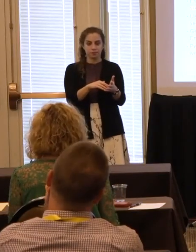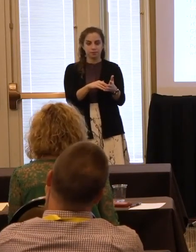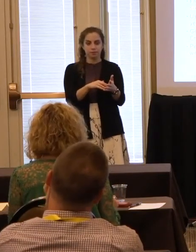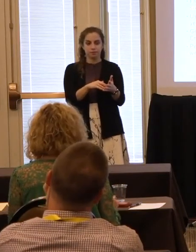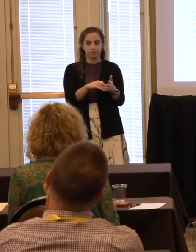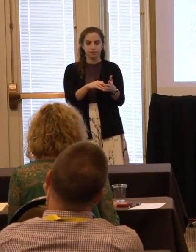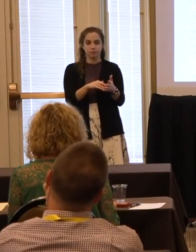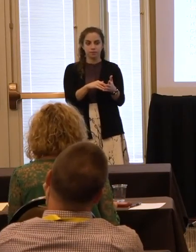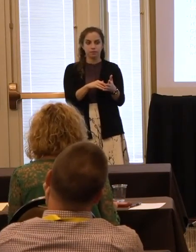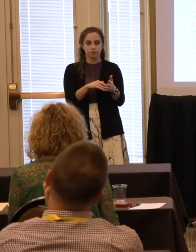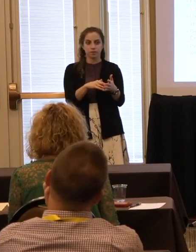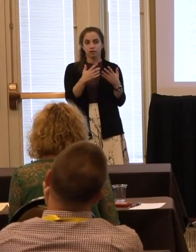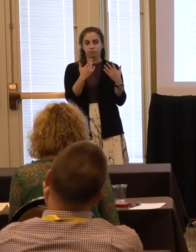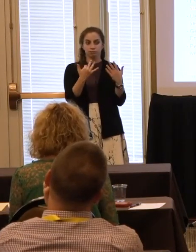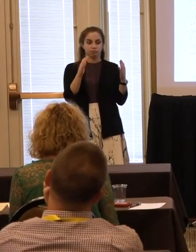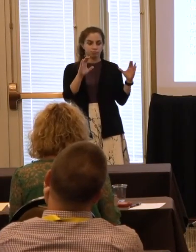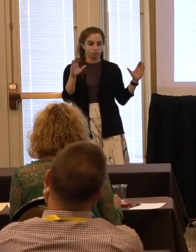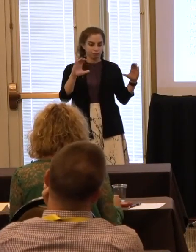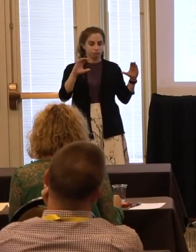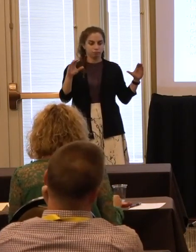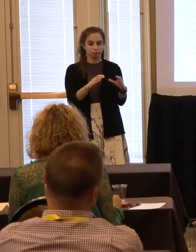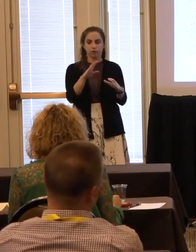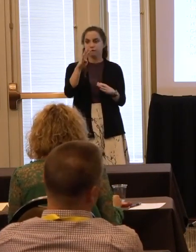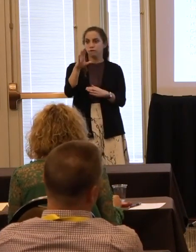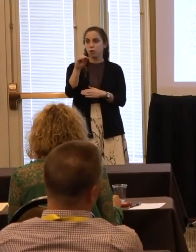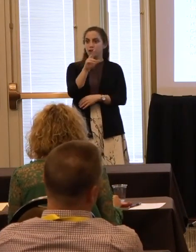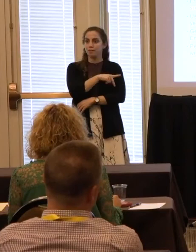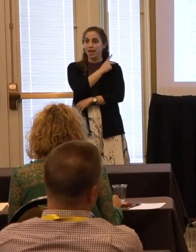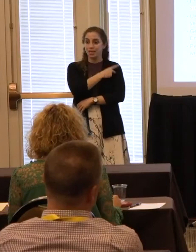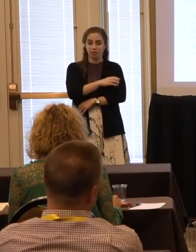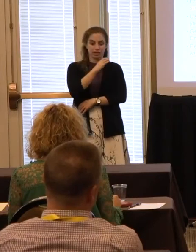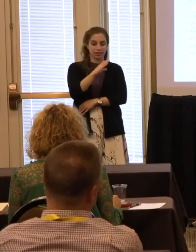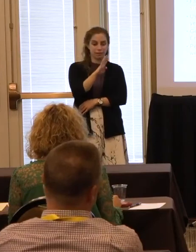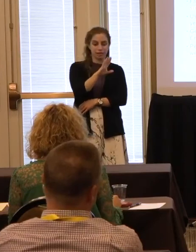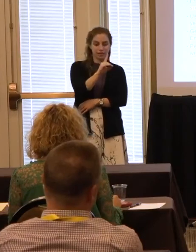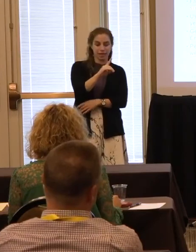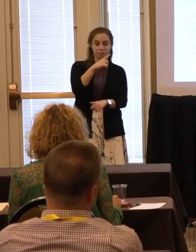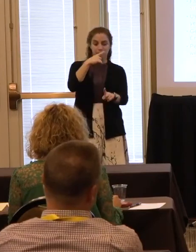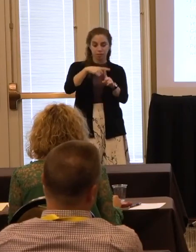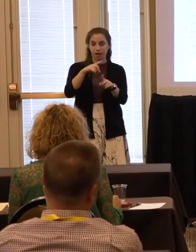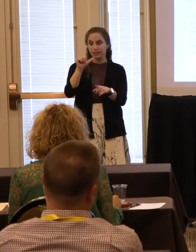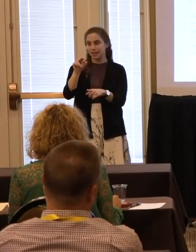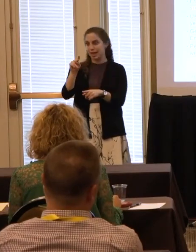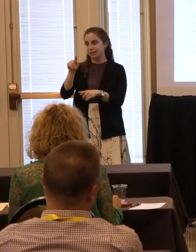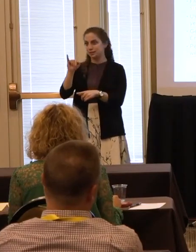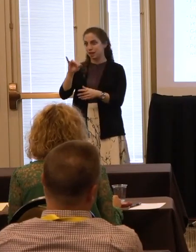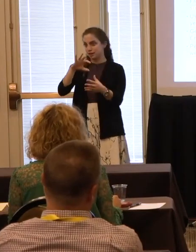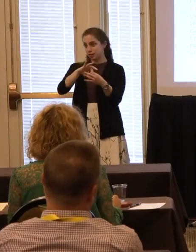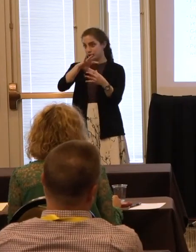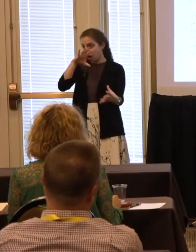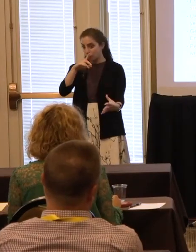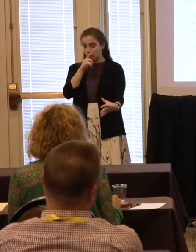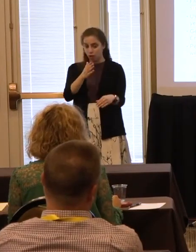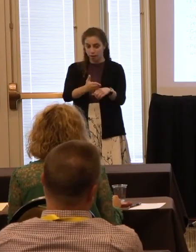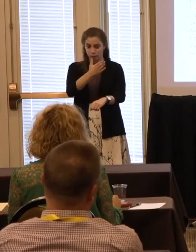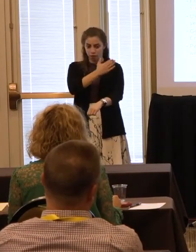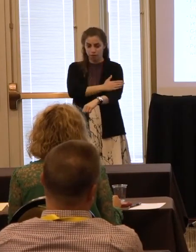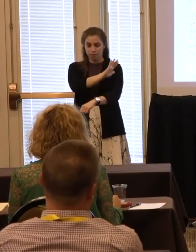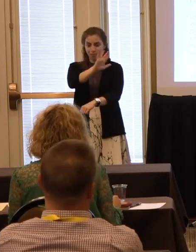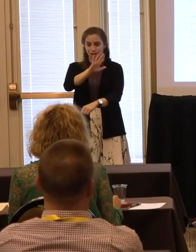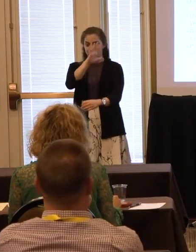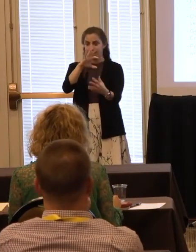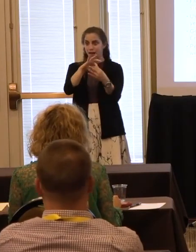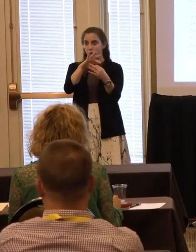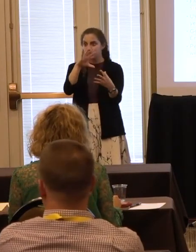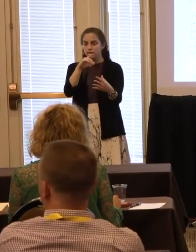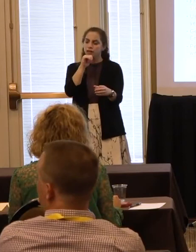done, with 40 patients who got CBD in addition to their antipsychotic, who improved their psychosis,